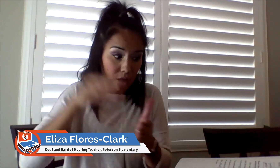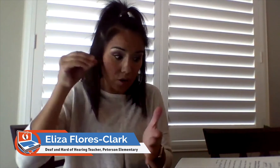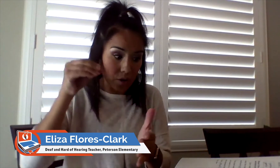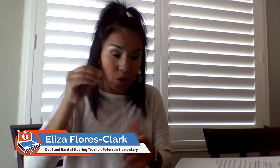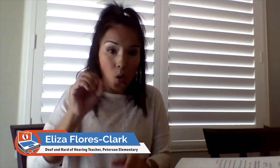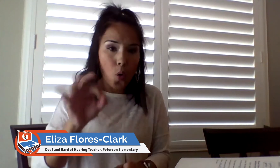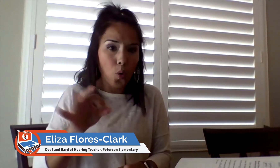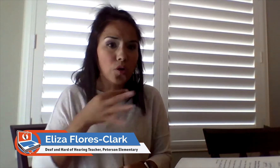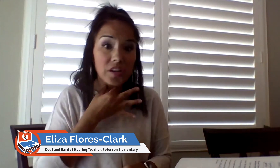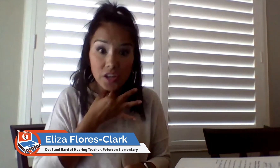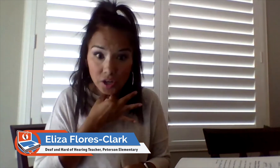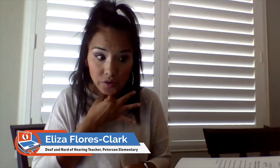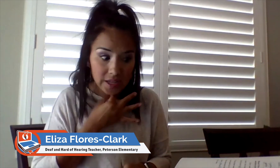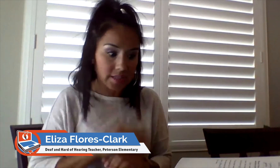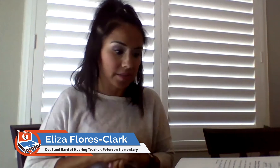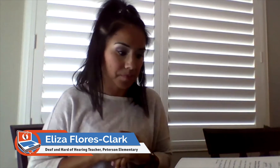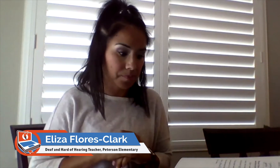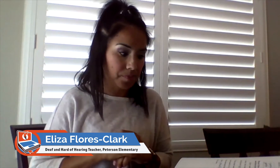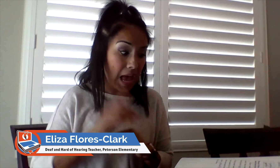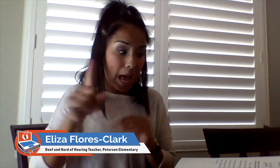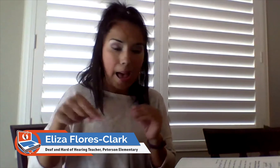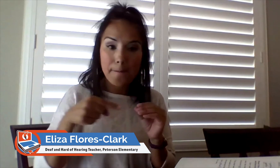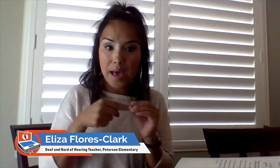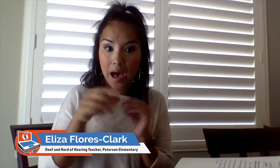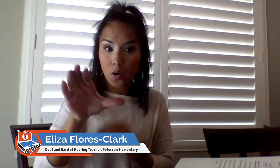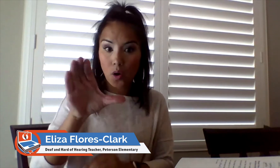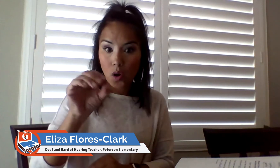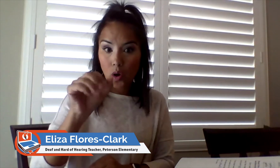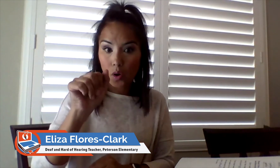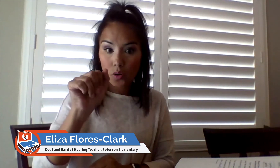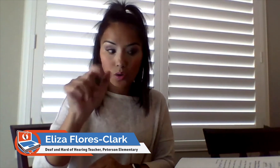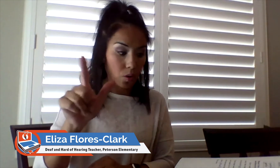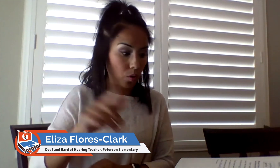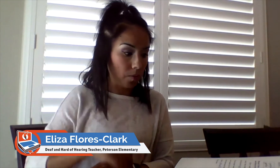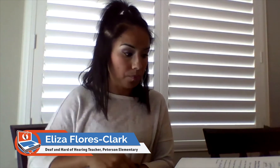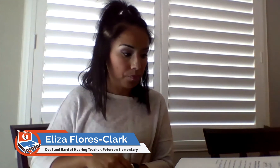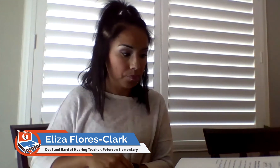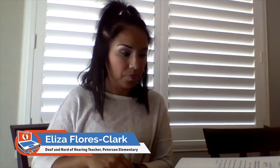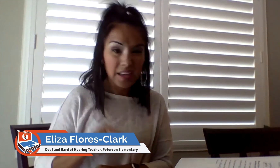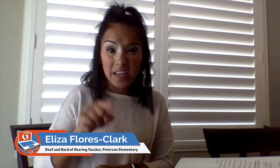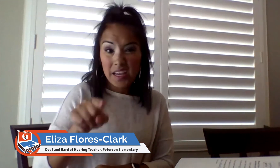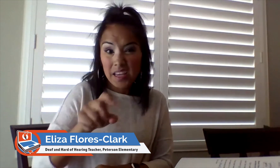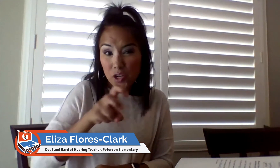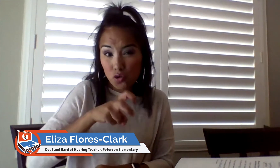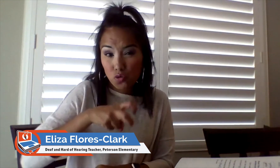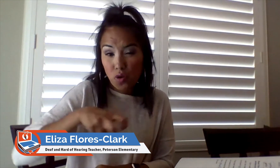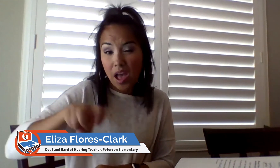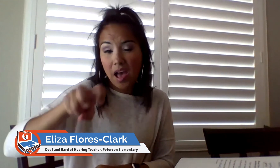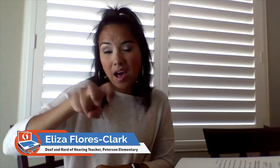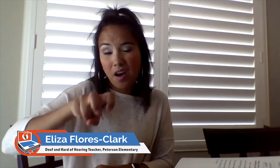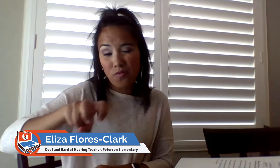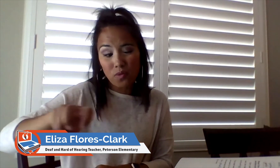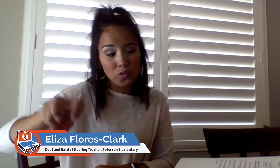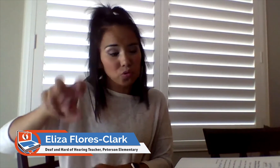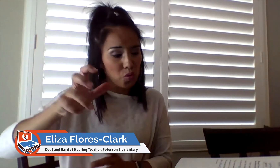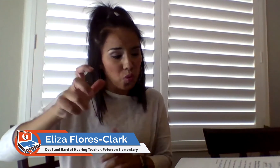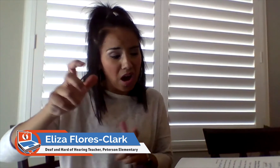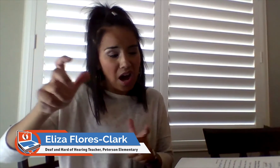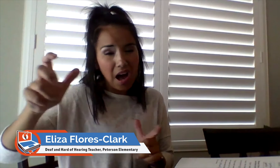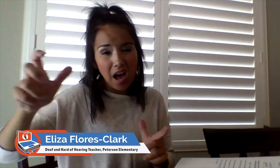learn or curious about coal. He traveled quite